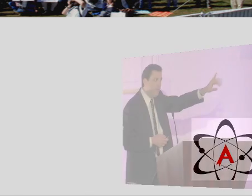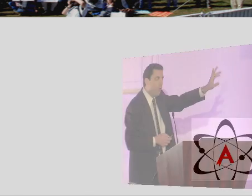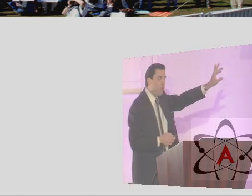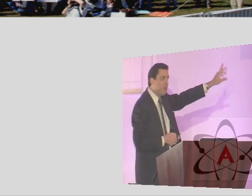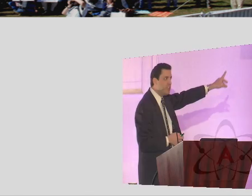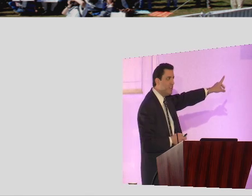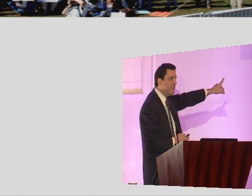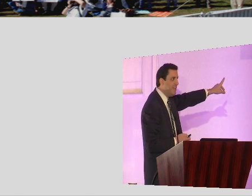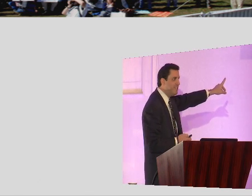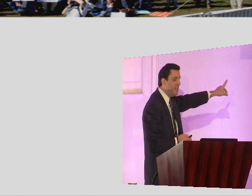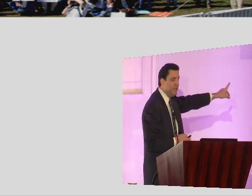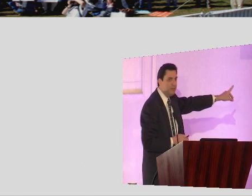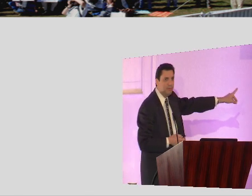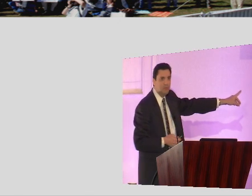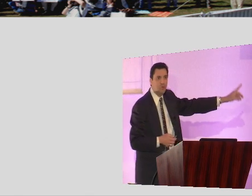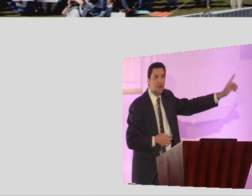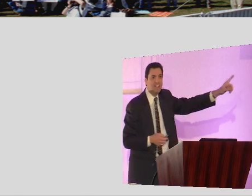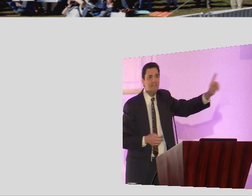in Washington, D.C.